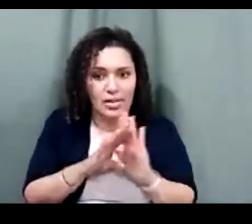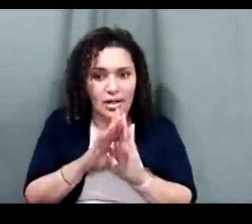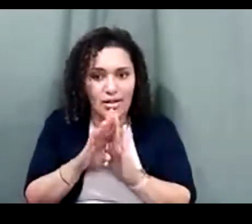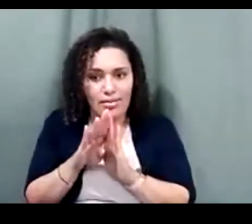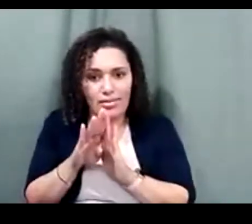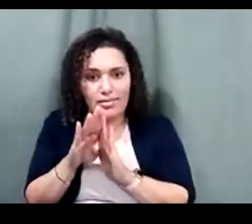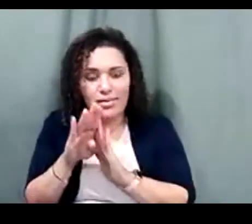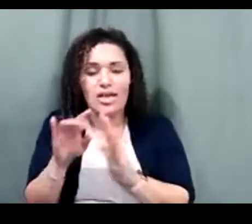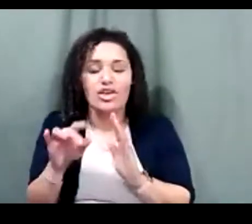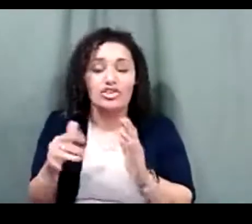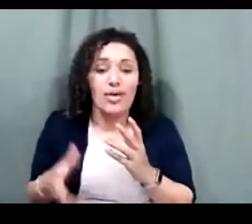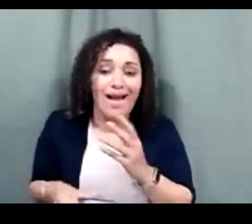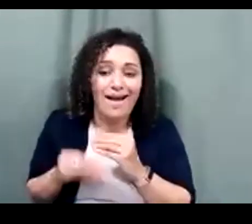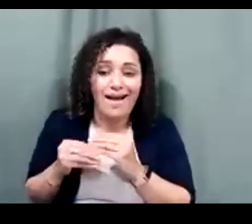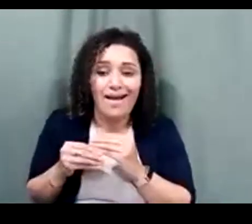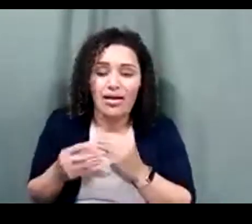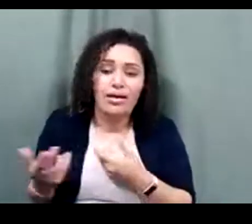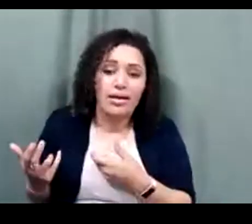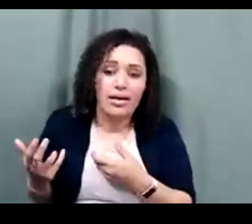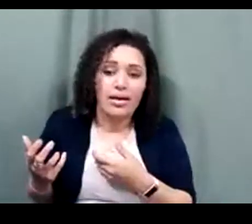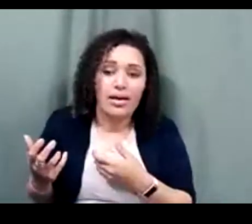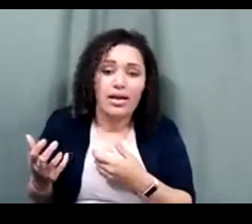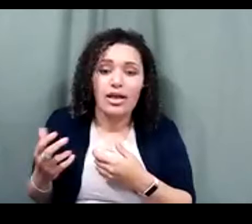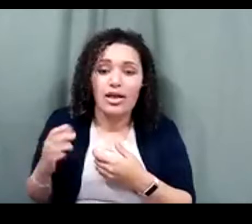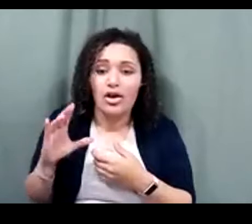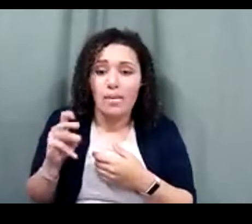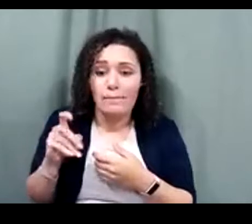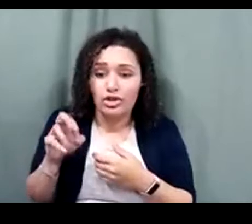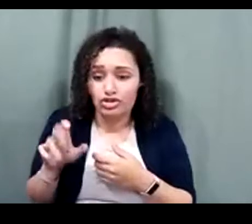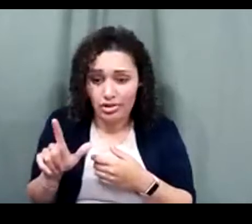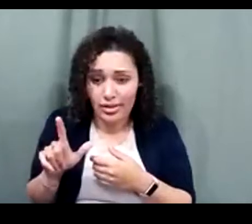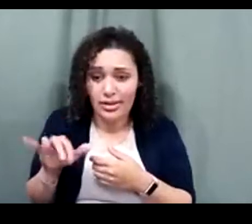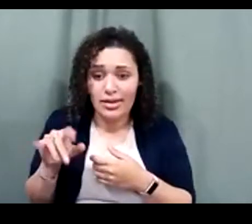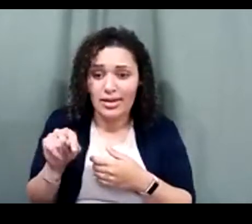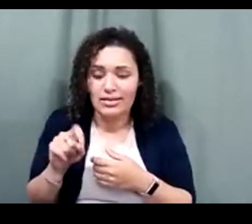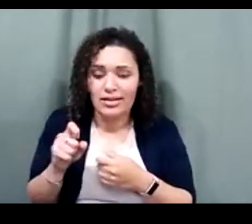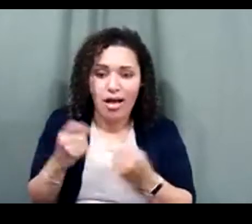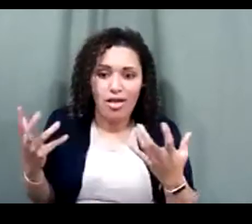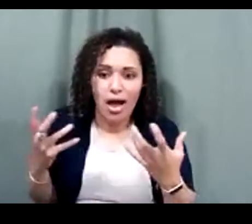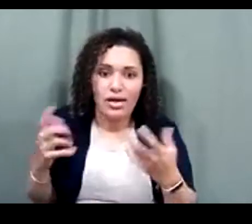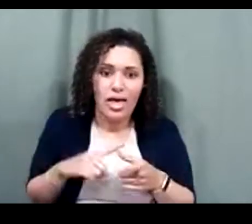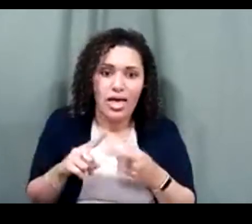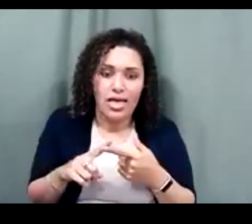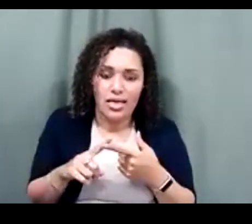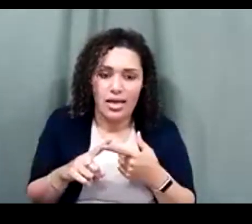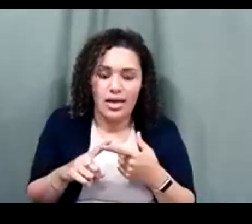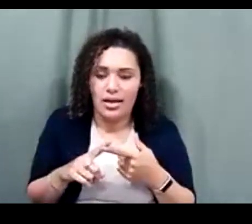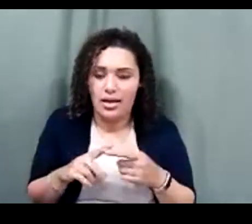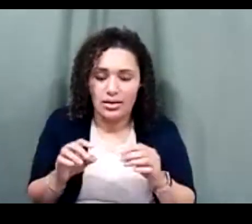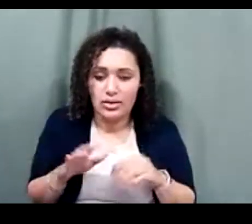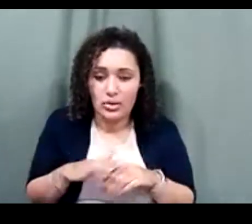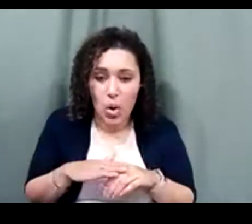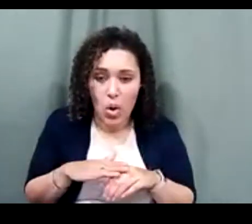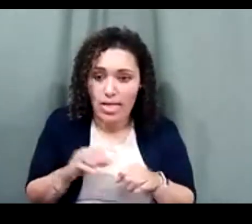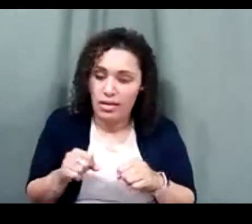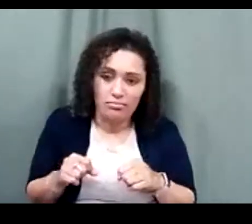commercial yeast, you add this huge dose, and it doesn't do anything for a couple hours, and then boom, your fermentation goes, and it's rocking and